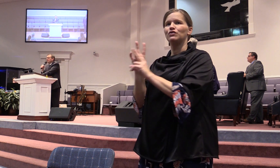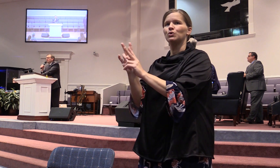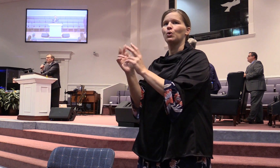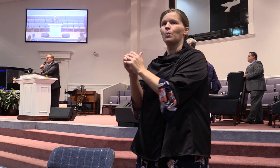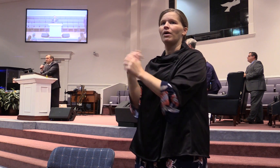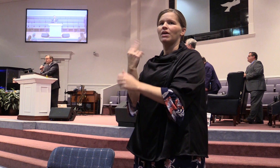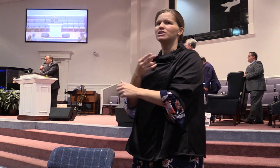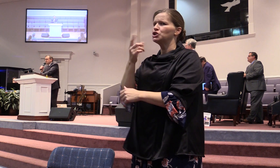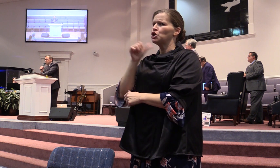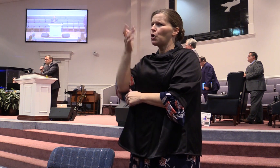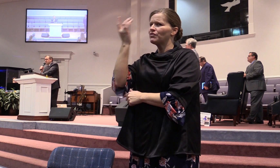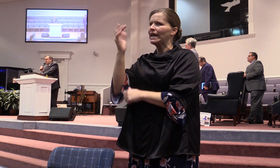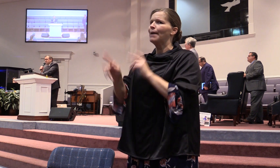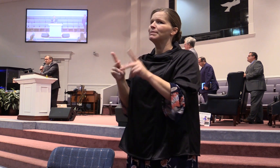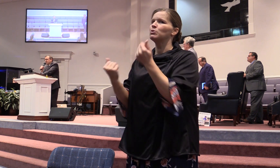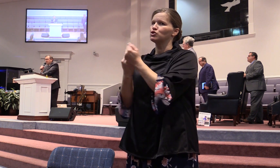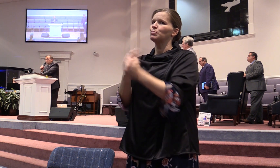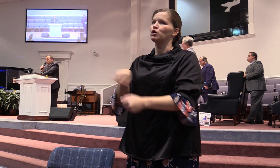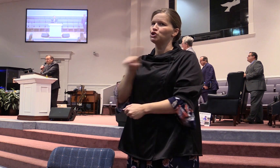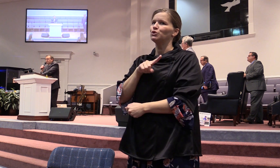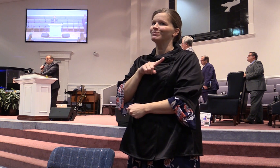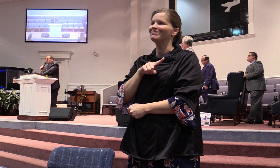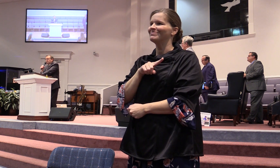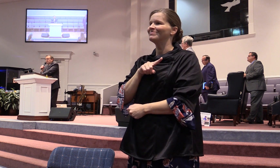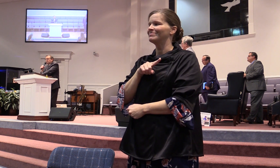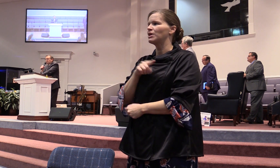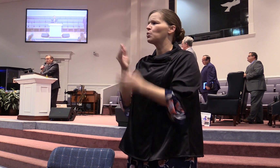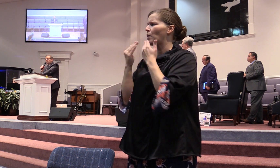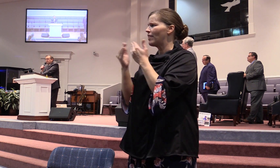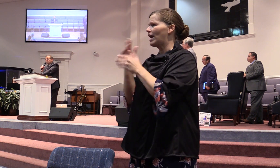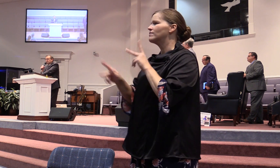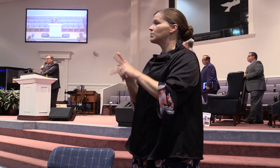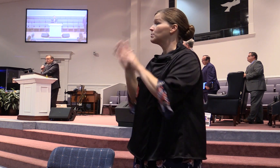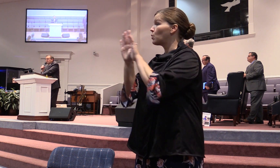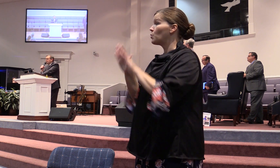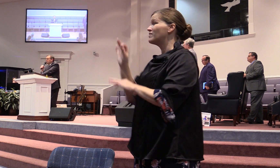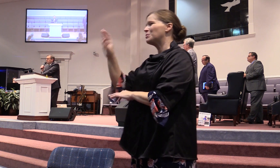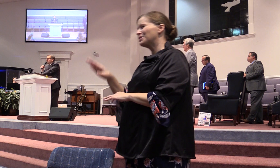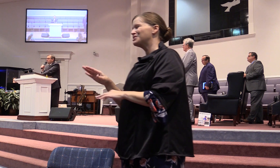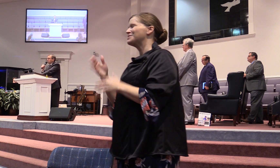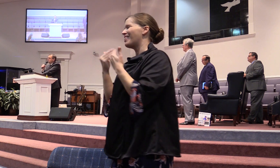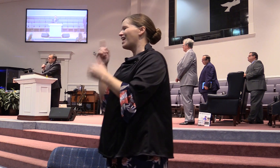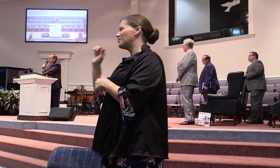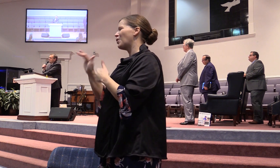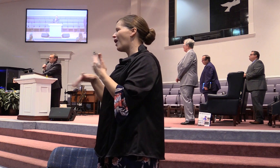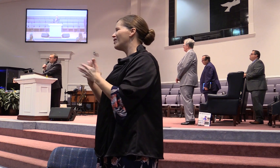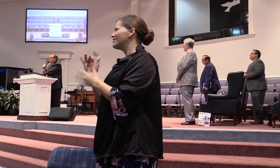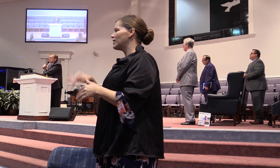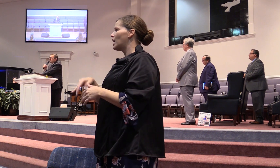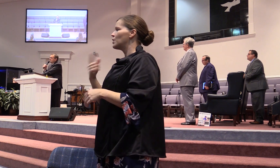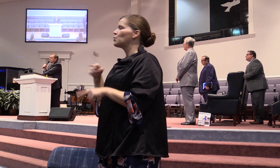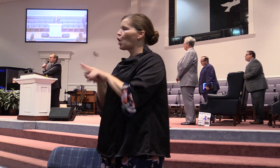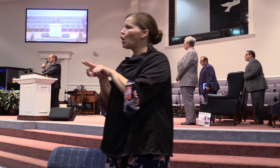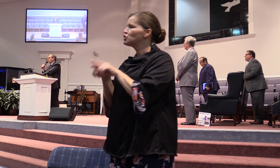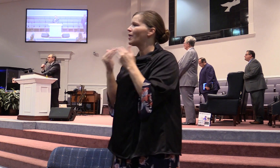us. You don't forget those types of things. And we're thankful that people are great preachers, and we're thankful that people are used by God, but we're